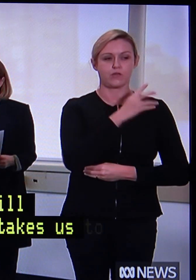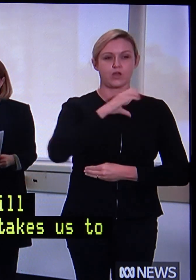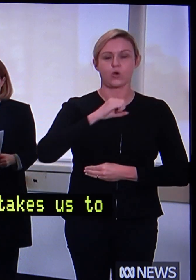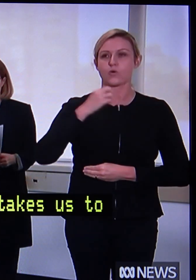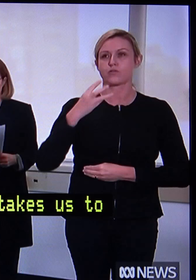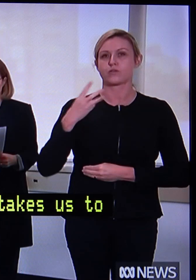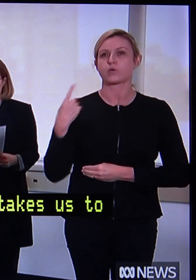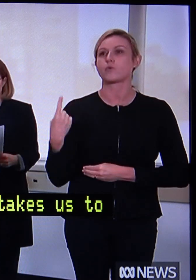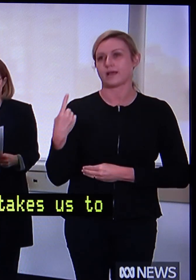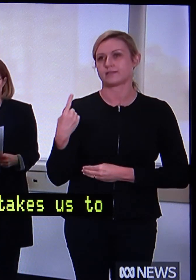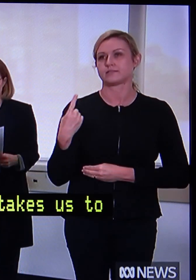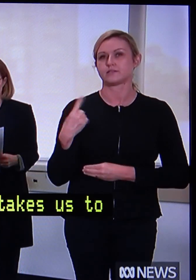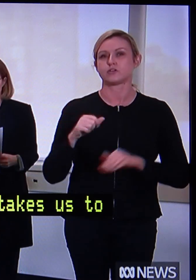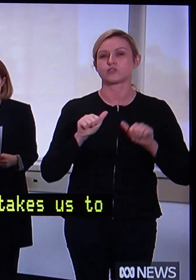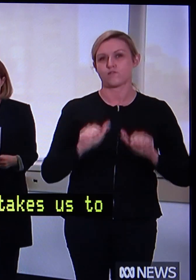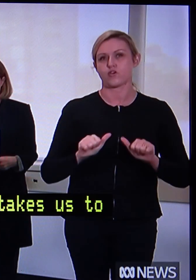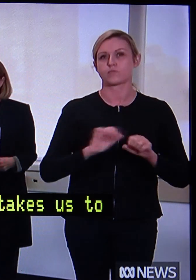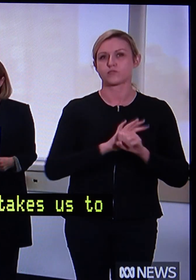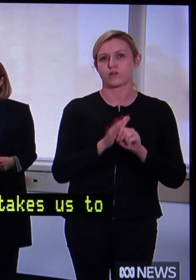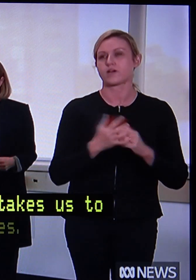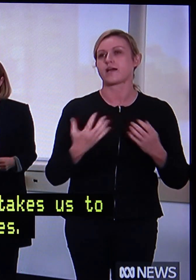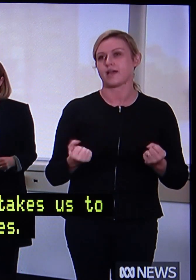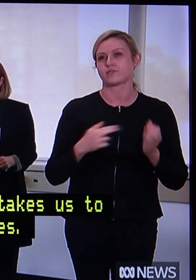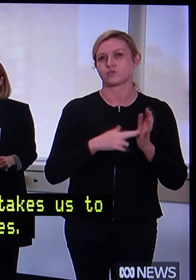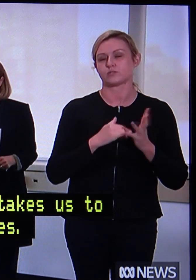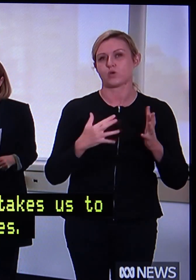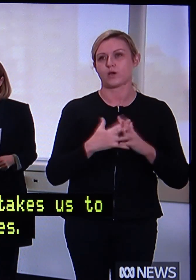confirmed cases. We've had a total of